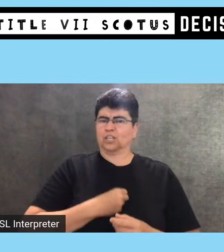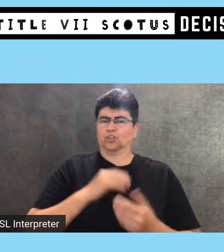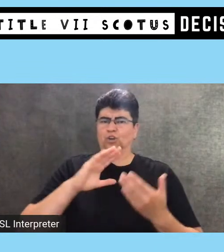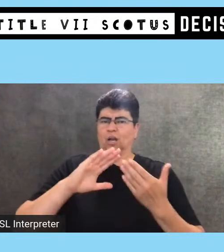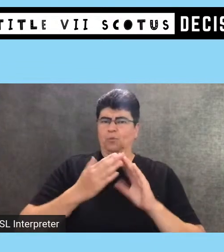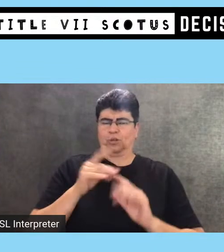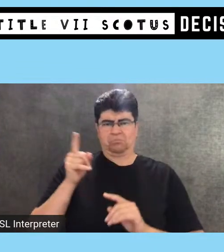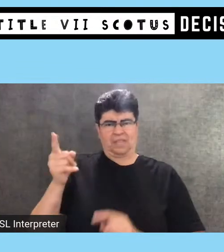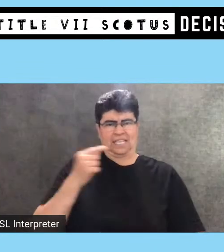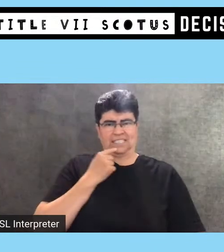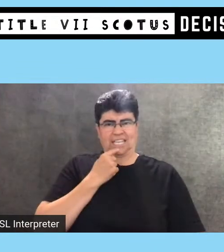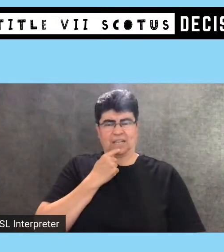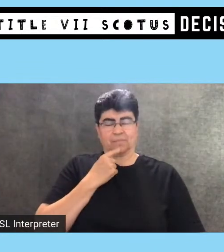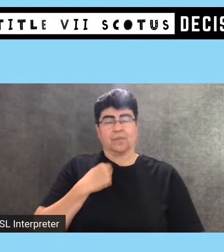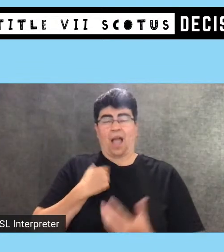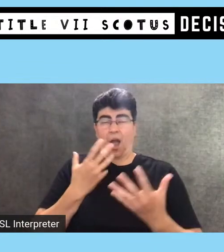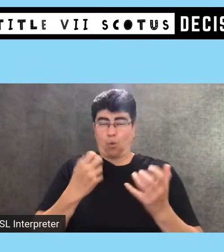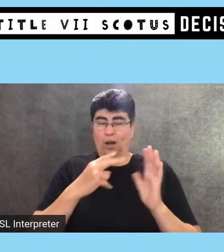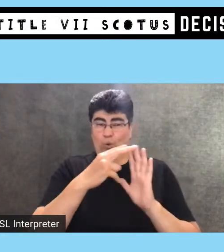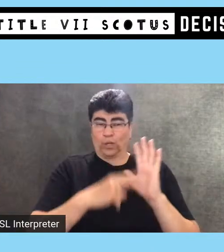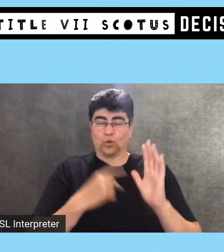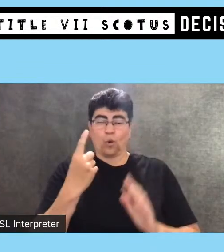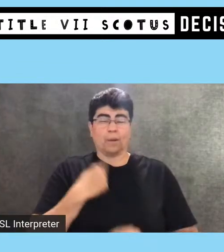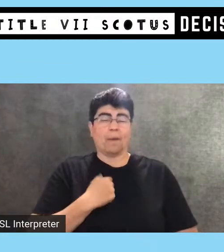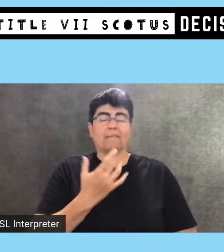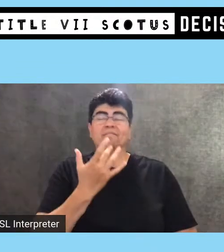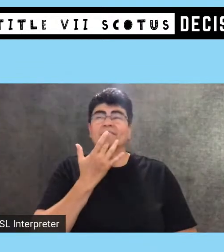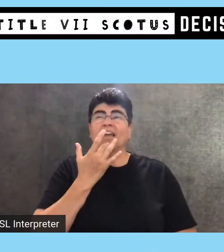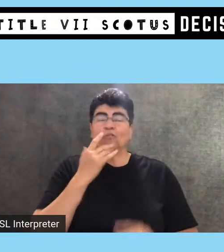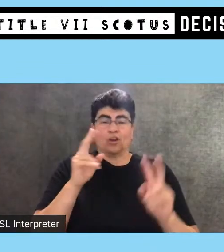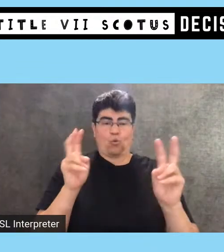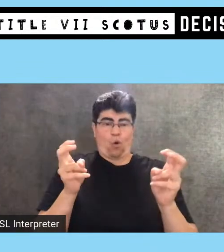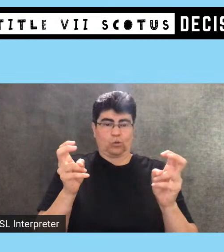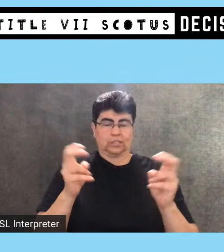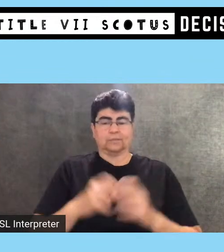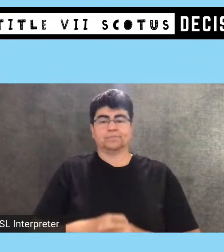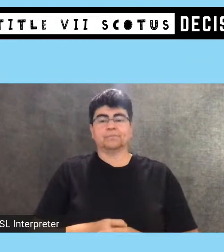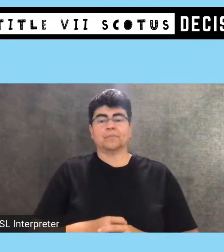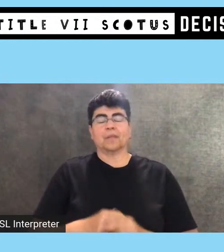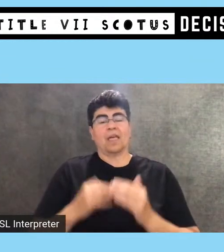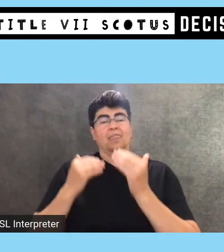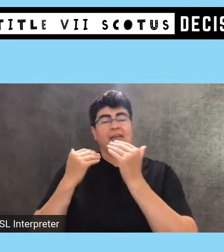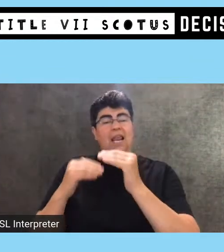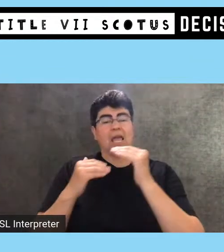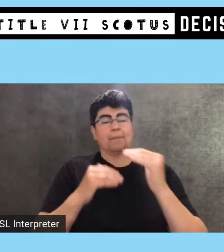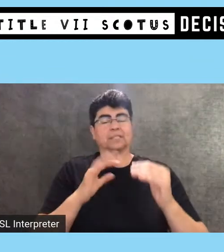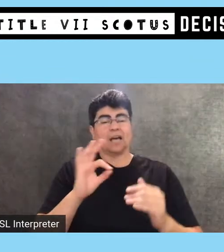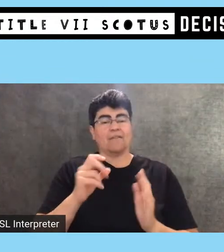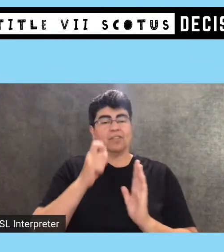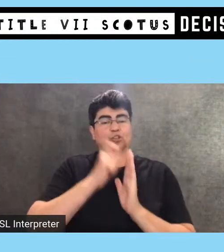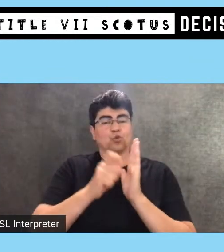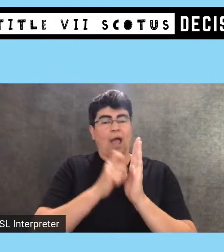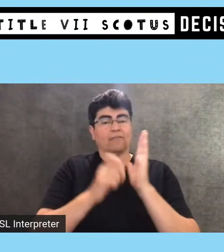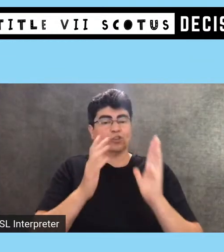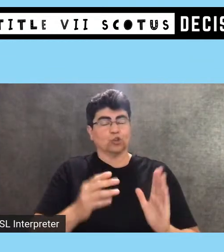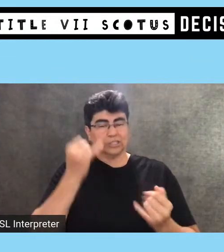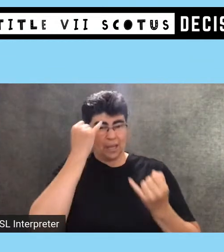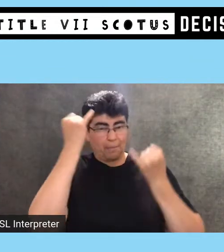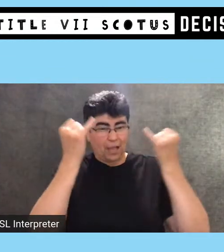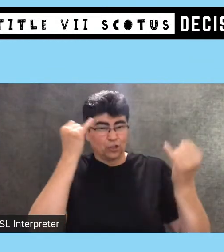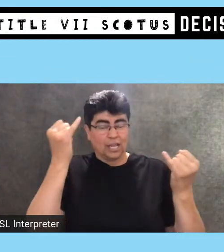community. I want to read you one of my favorite quotes. The limits of the drafter's